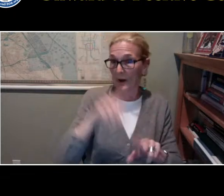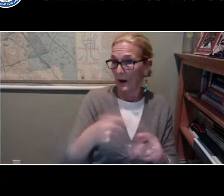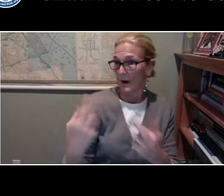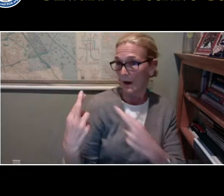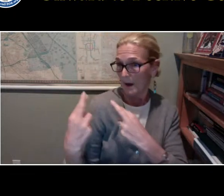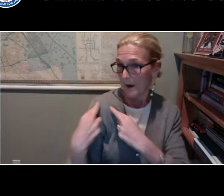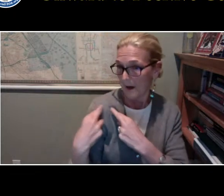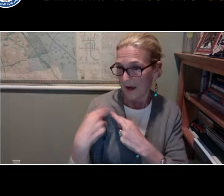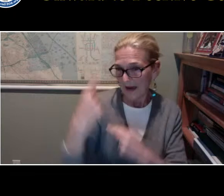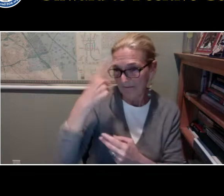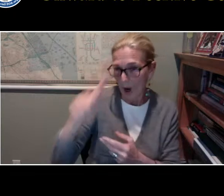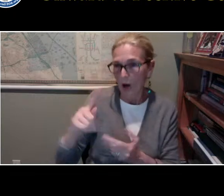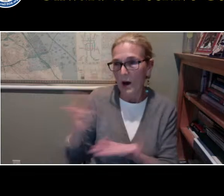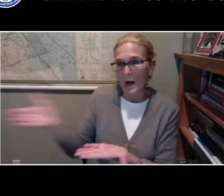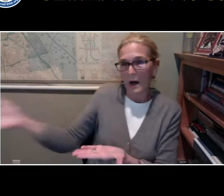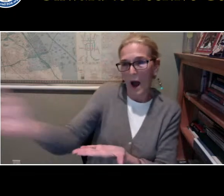three-prong